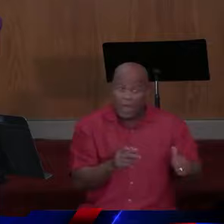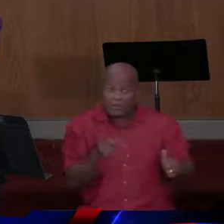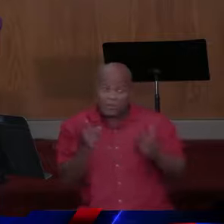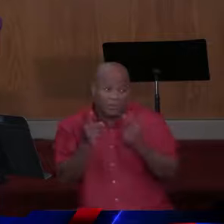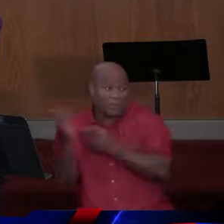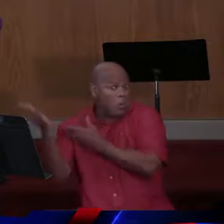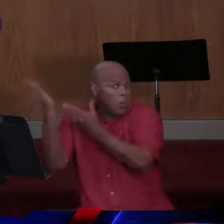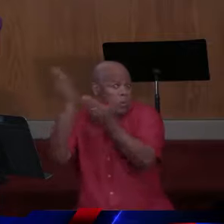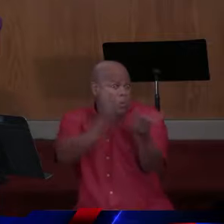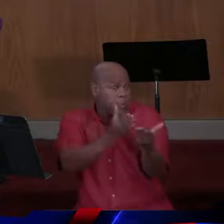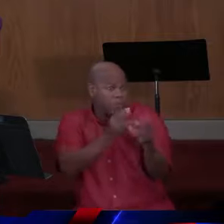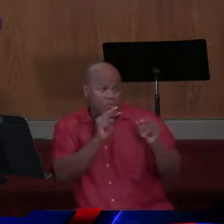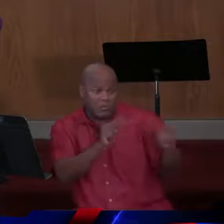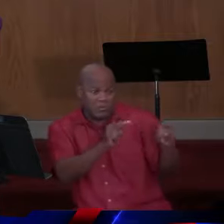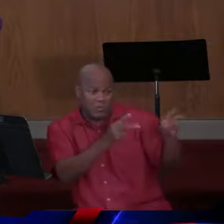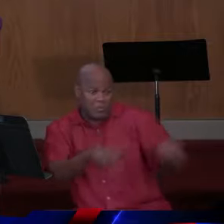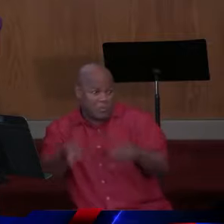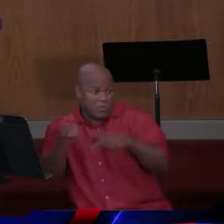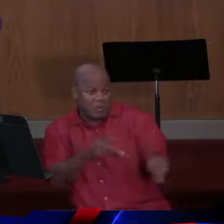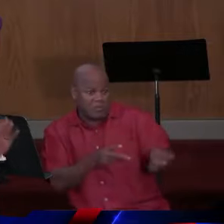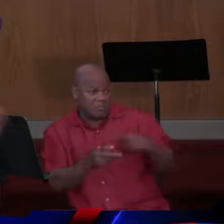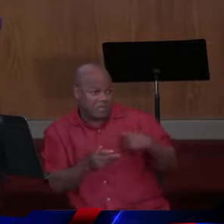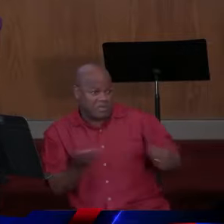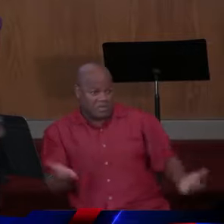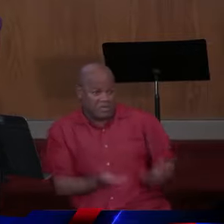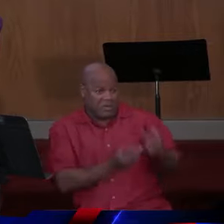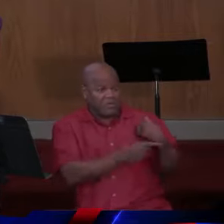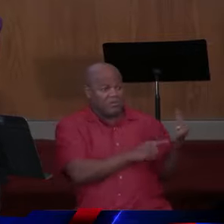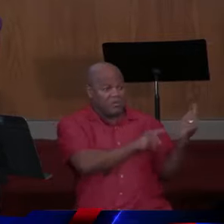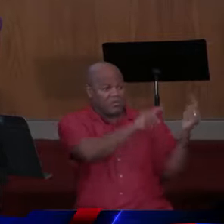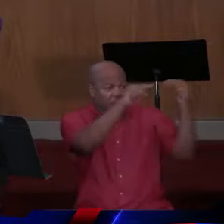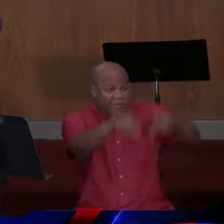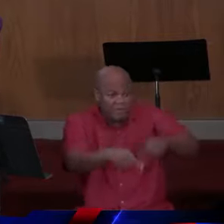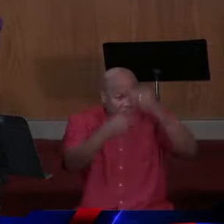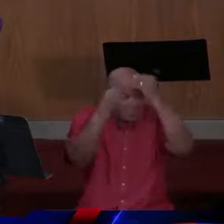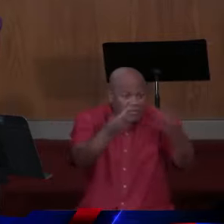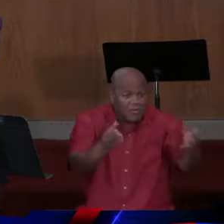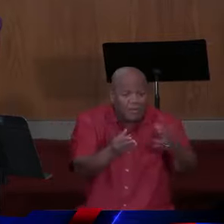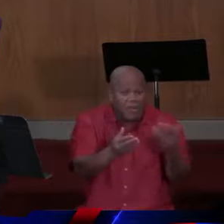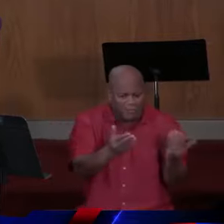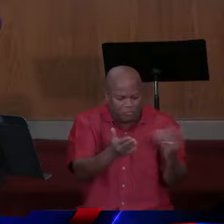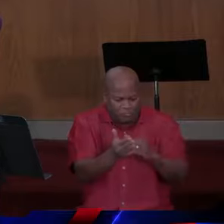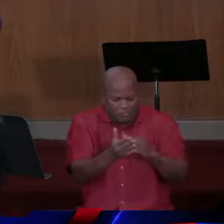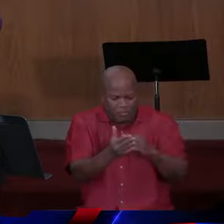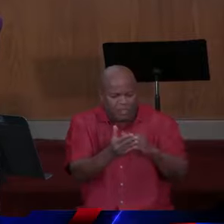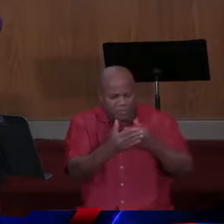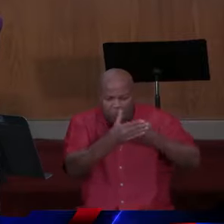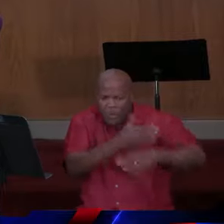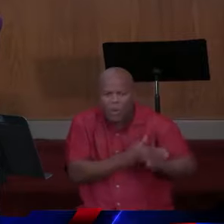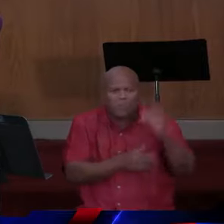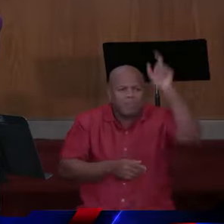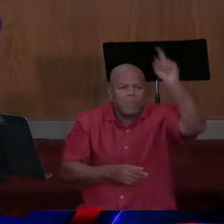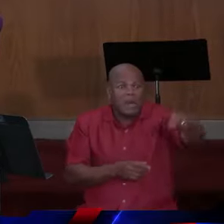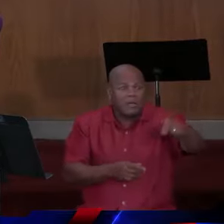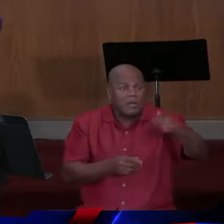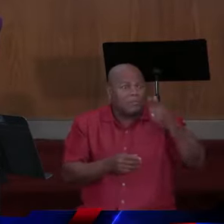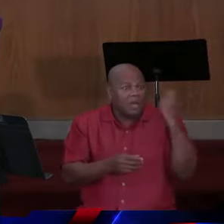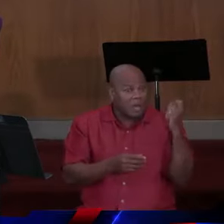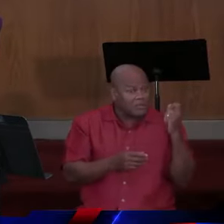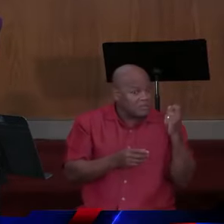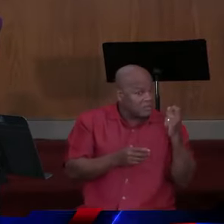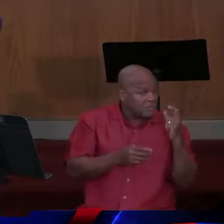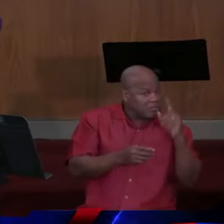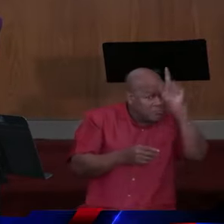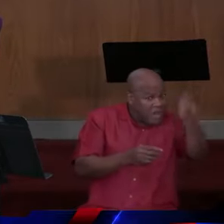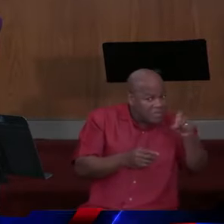you to the watch party, I stop by to tell you, you must be born again. But just because you must be born again don't mean you can't be